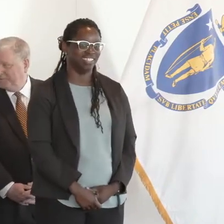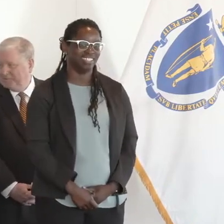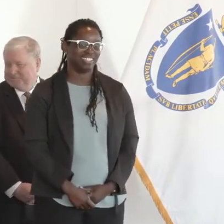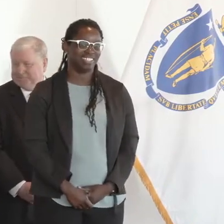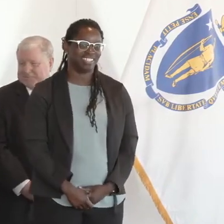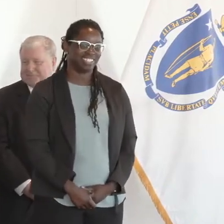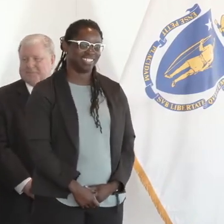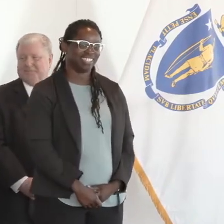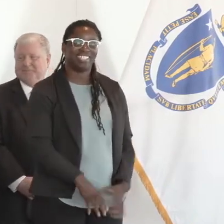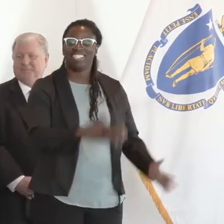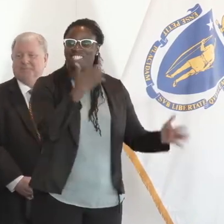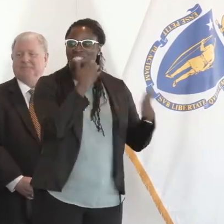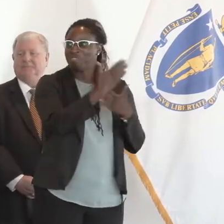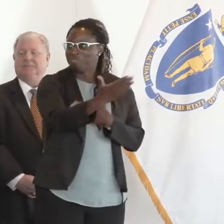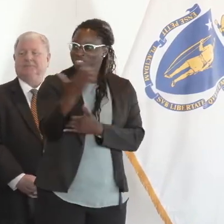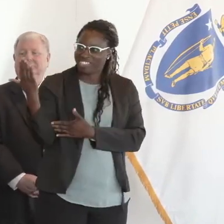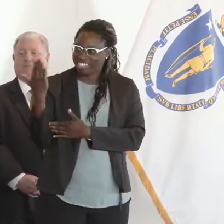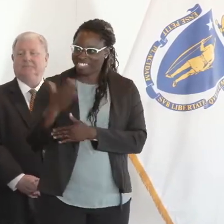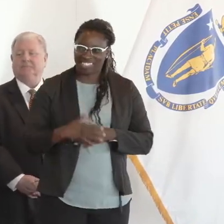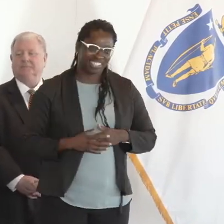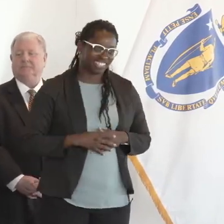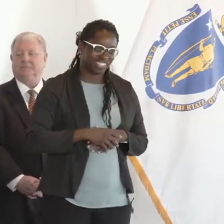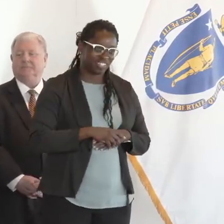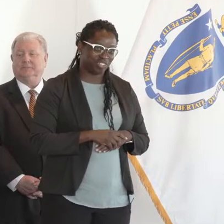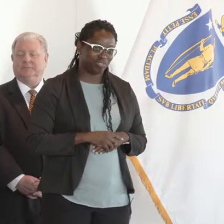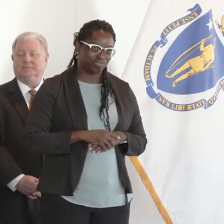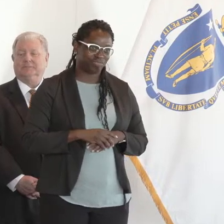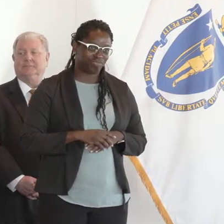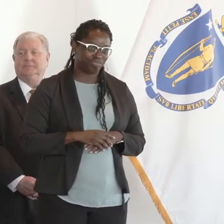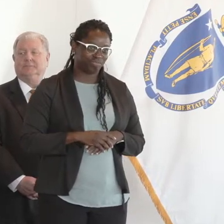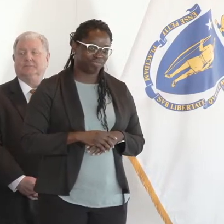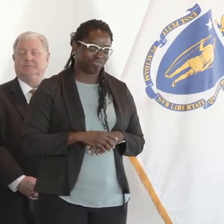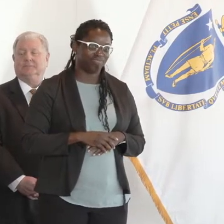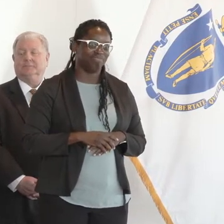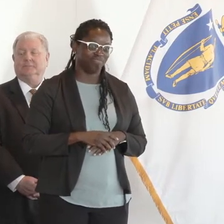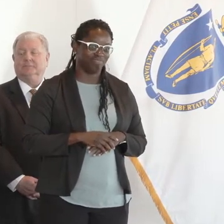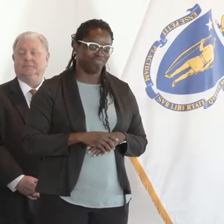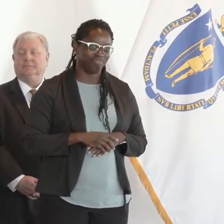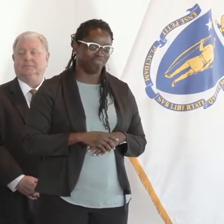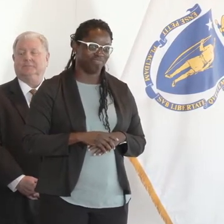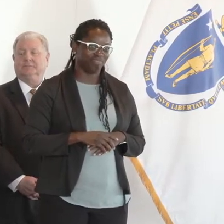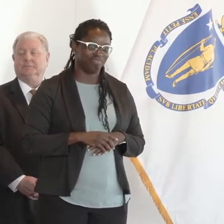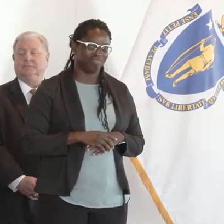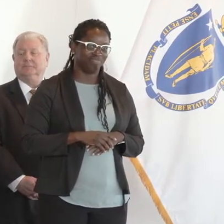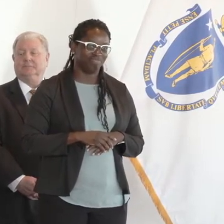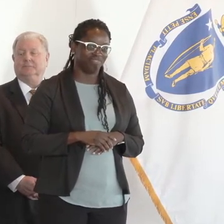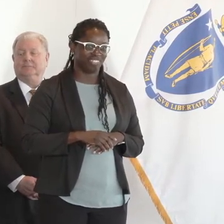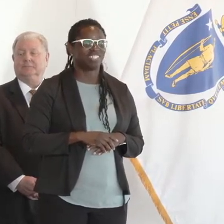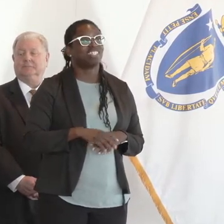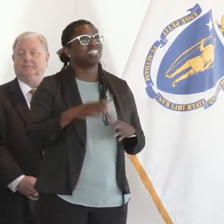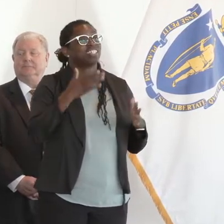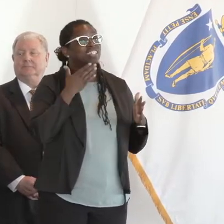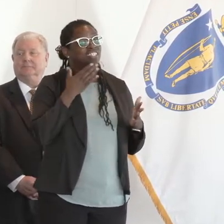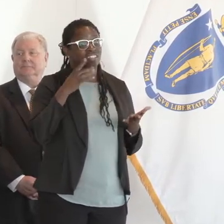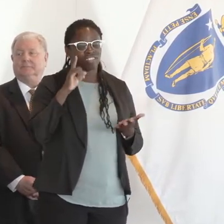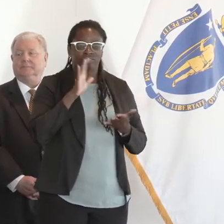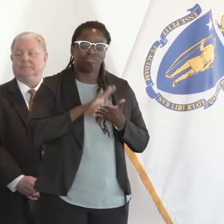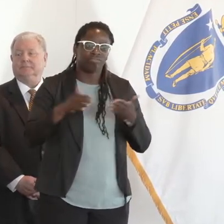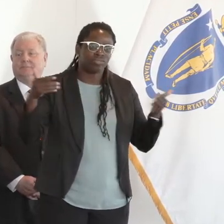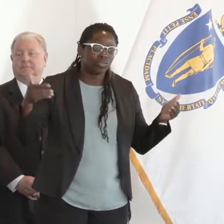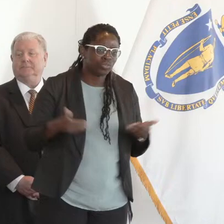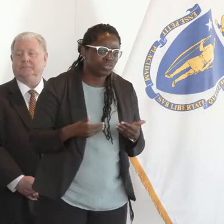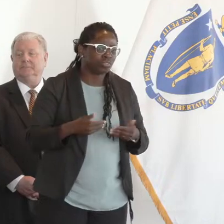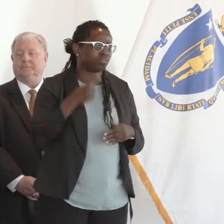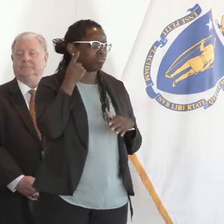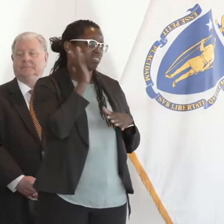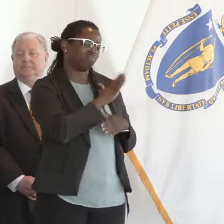Good morning, all. Bonjour tout le monde. Thank you so much, Premier, for your kind introduction and also for your leadership. We